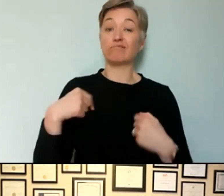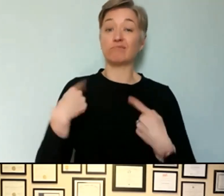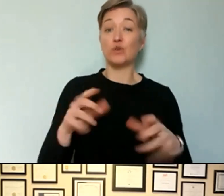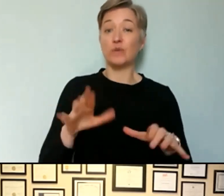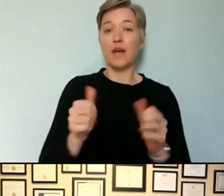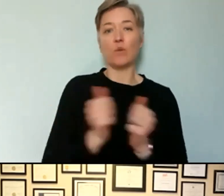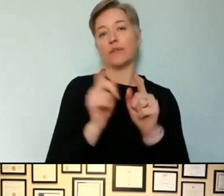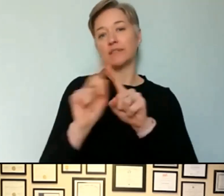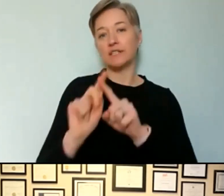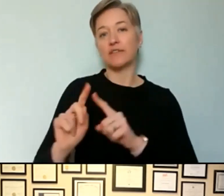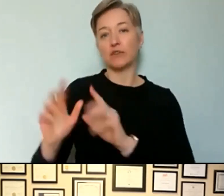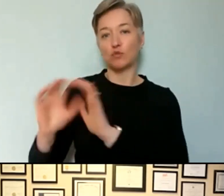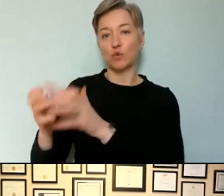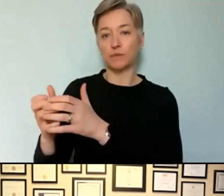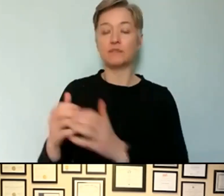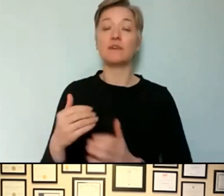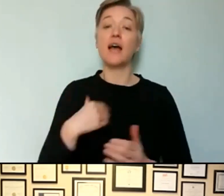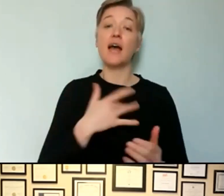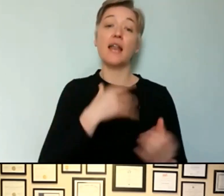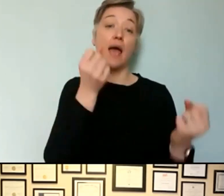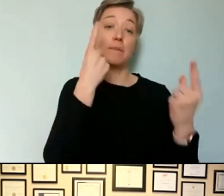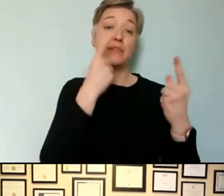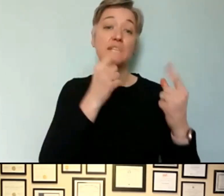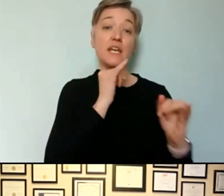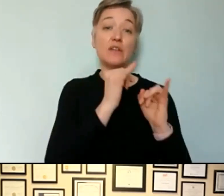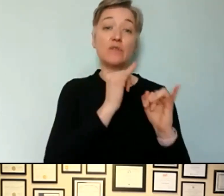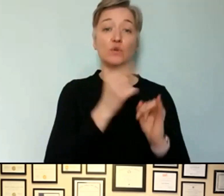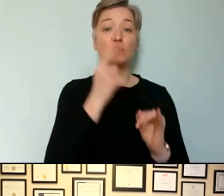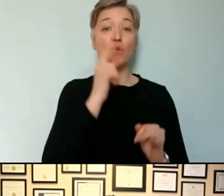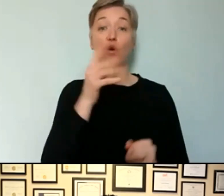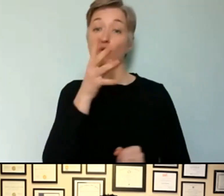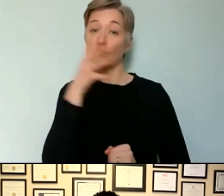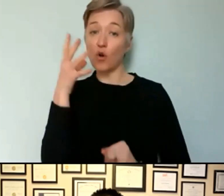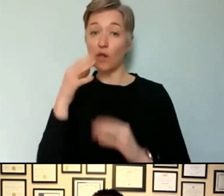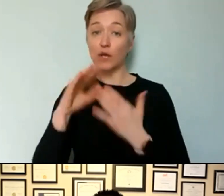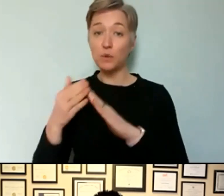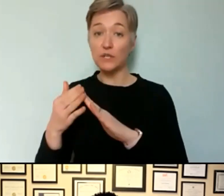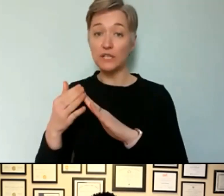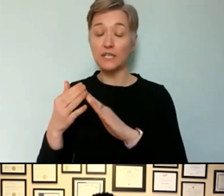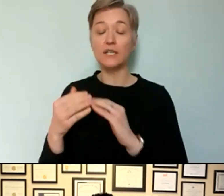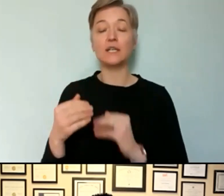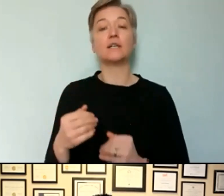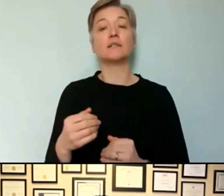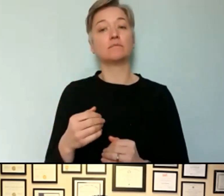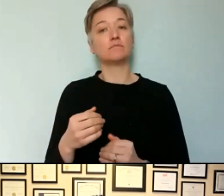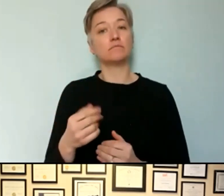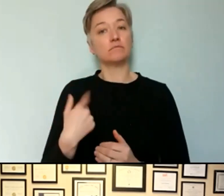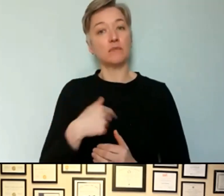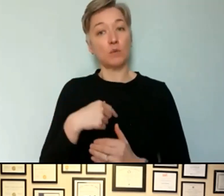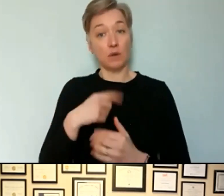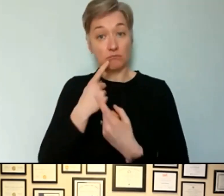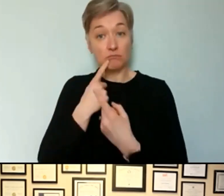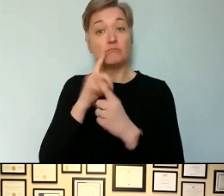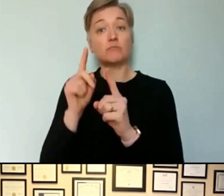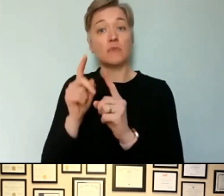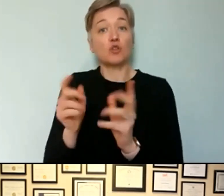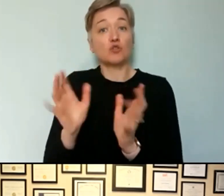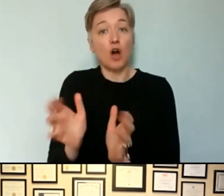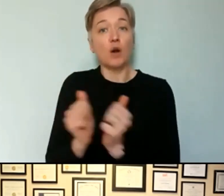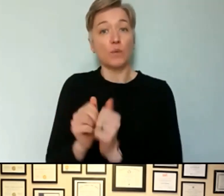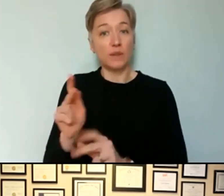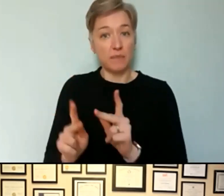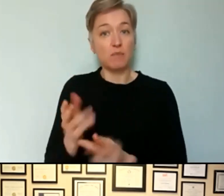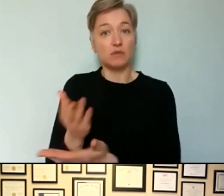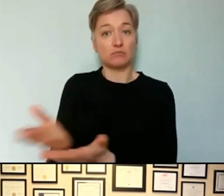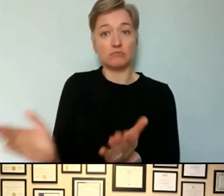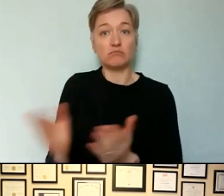We have empathy interviews for groups that are for rural communities. And we've been able to actually talk to people in rural